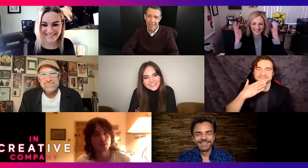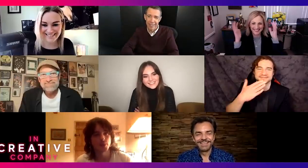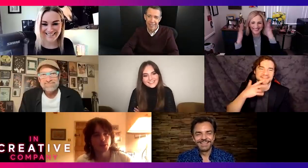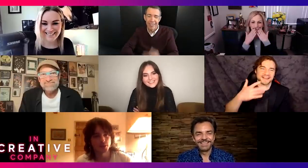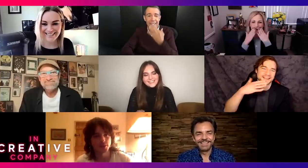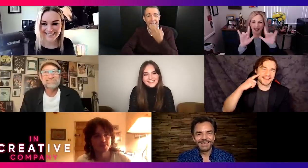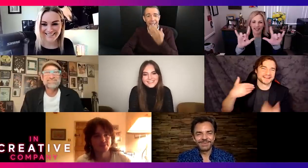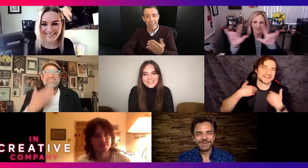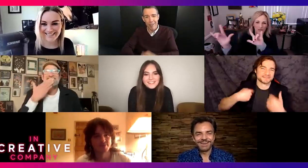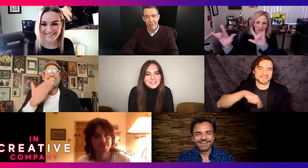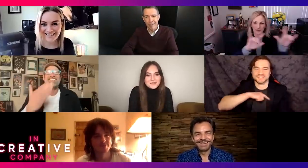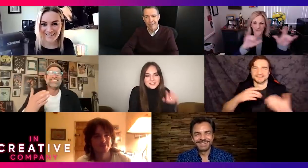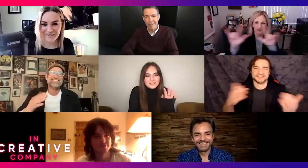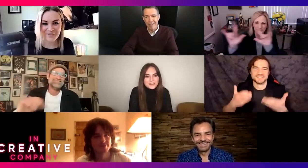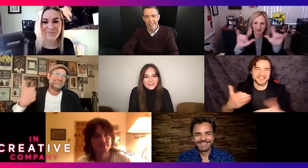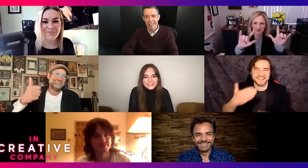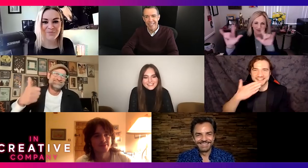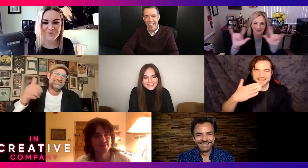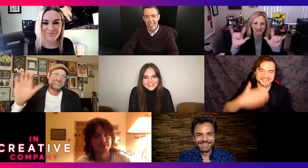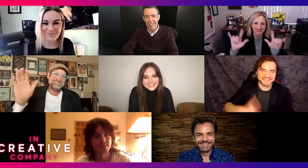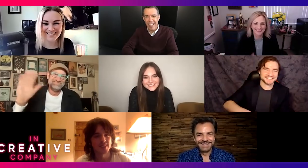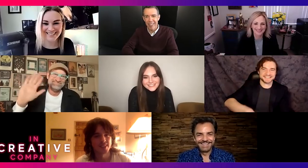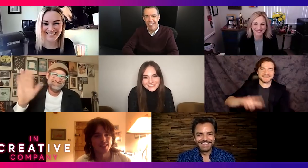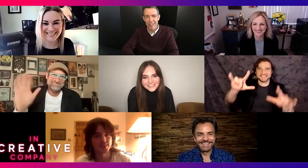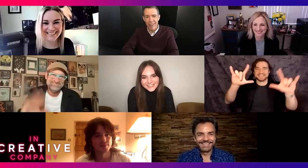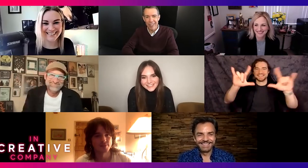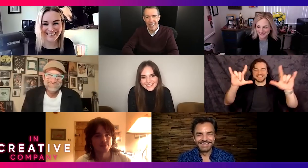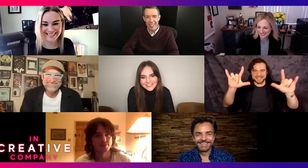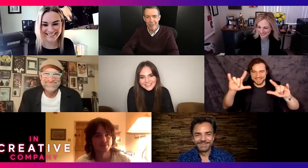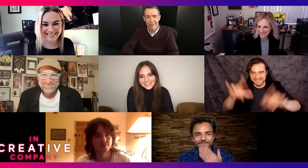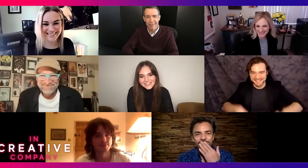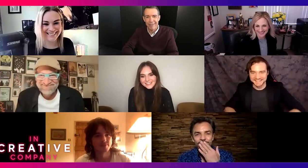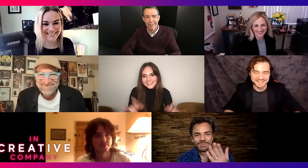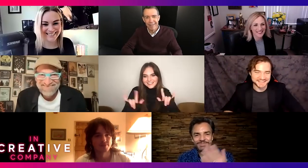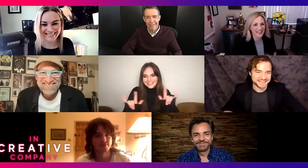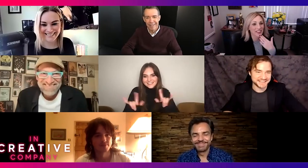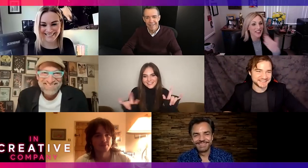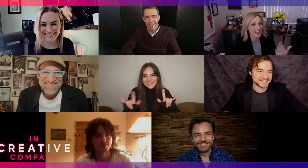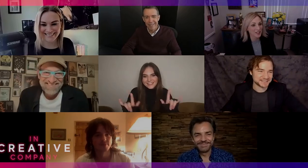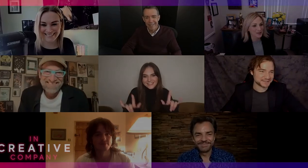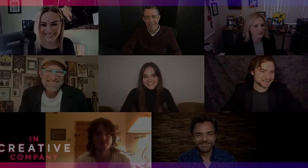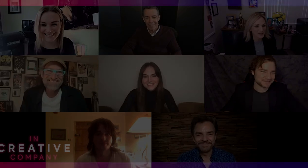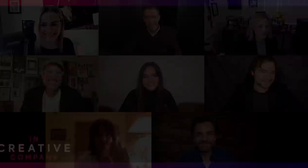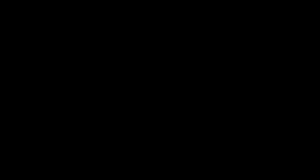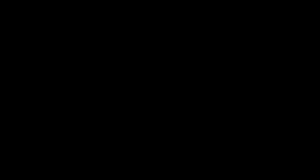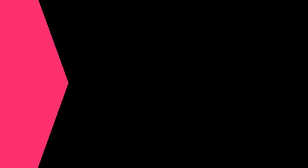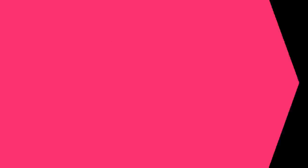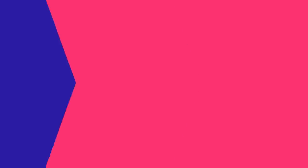Thank you so much. Thank you. Thank you for having us. Thank you. Thank you. Thank you. Love you all. Thank you. Love you all.